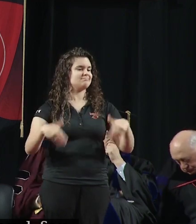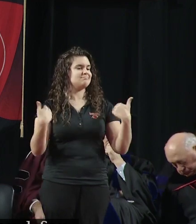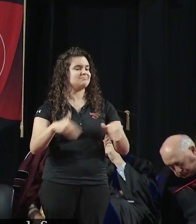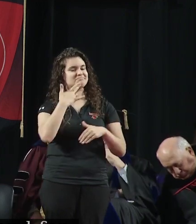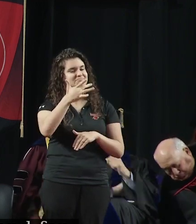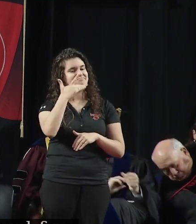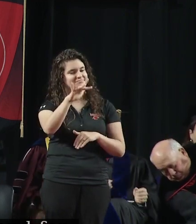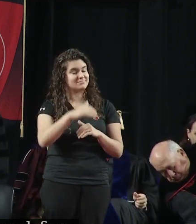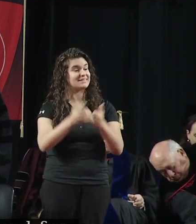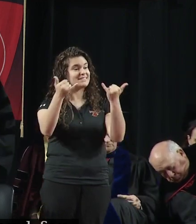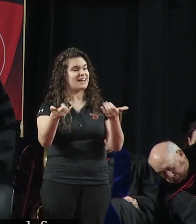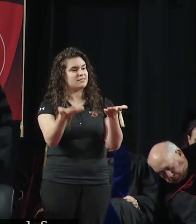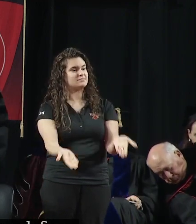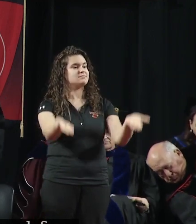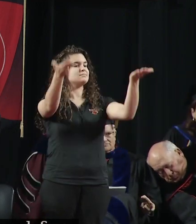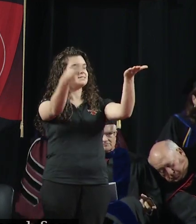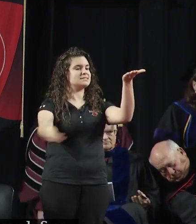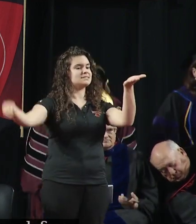alma mater.